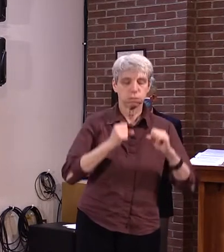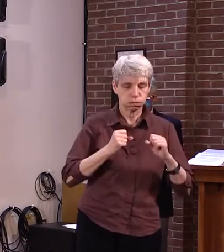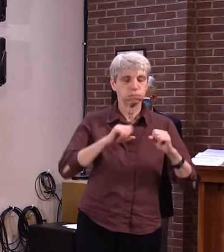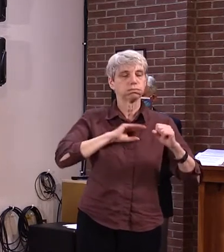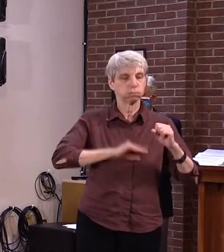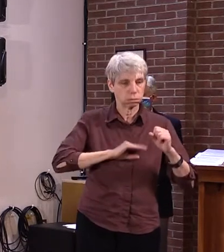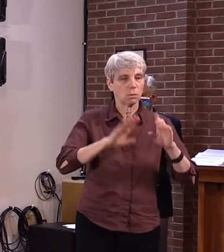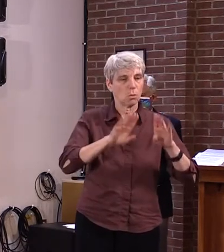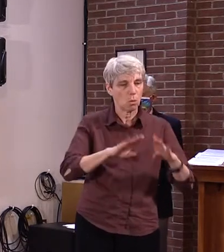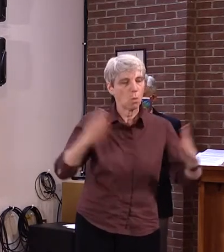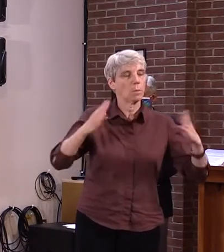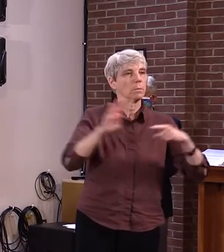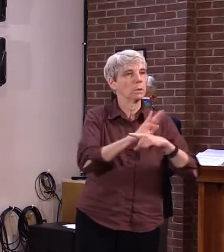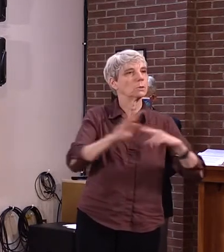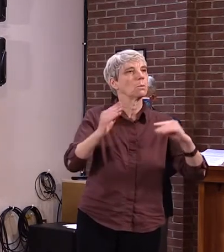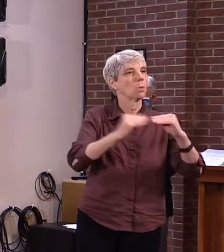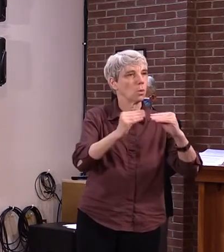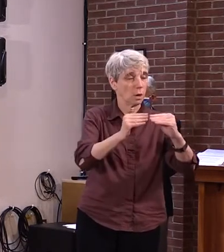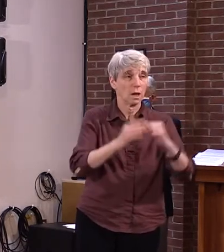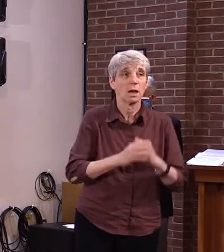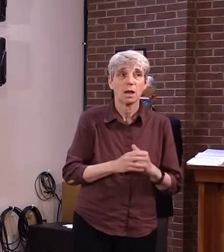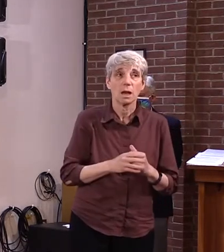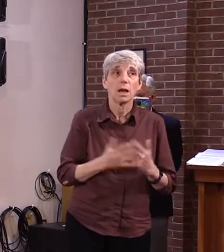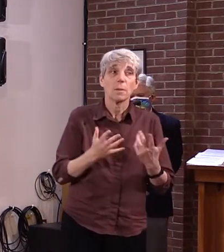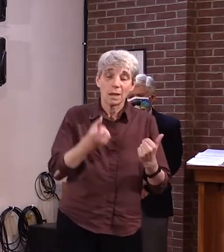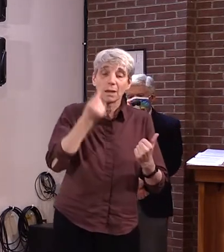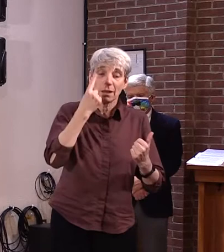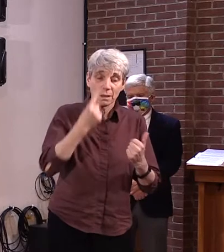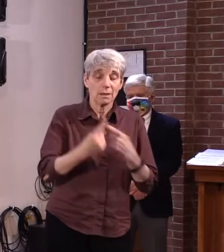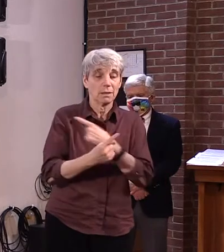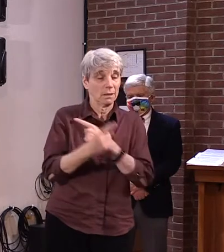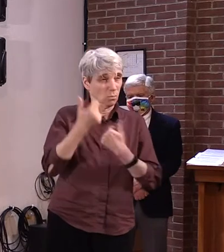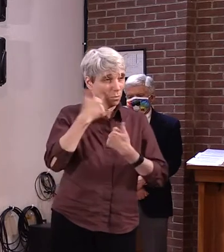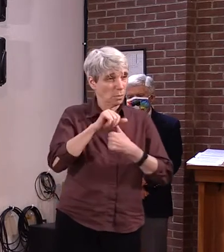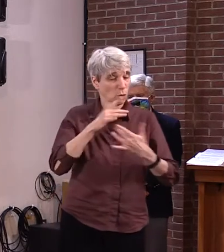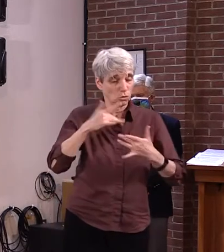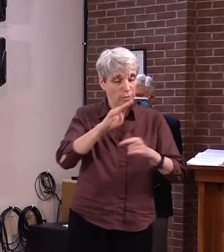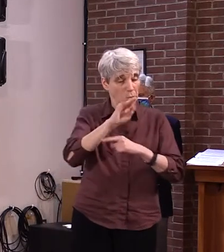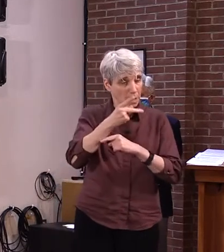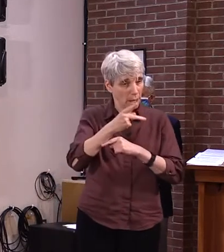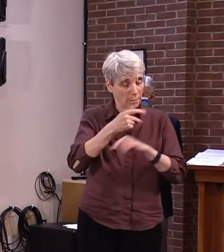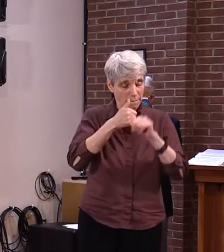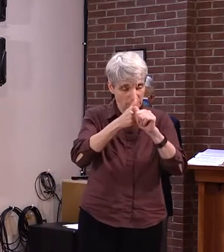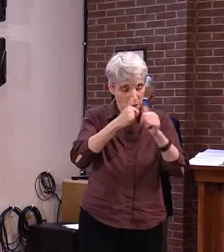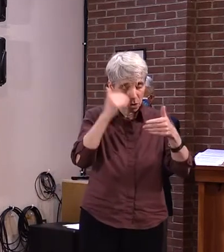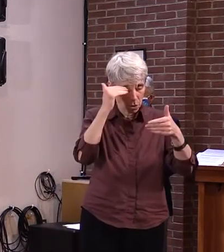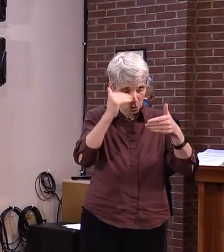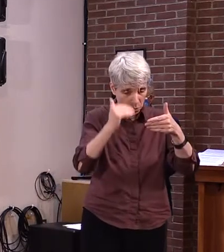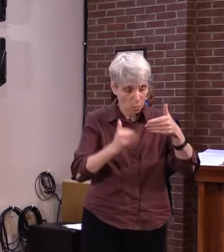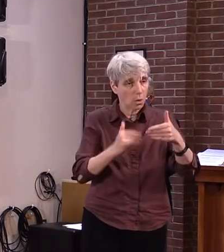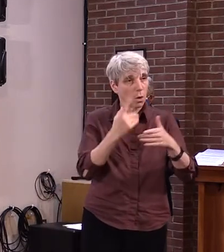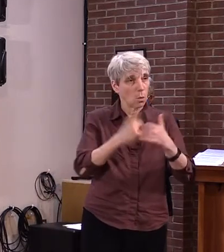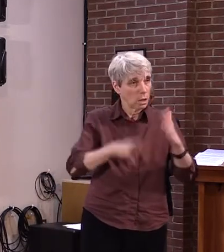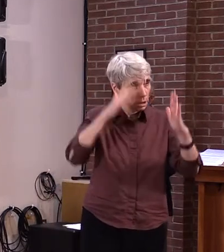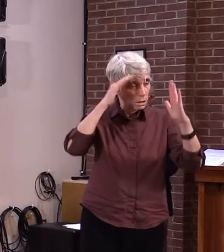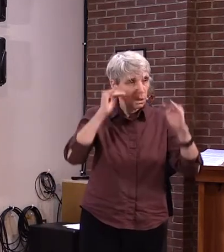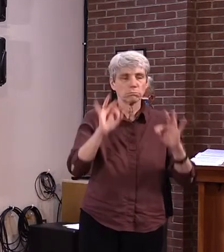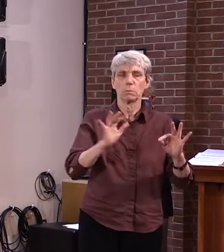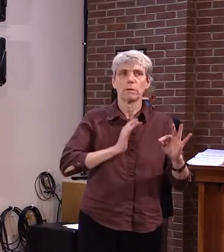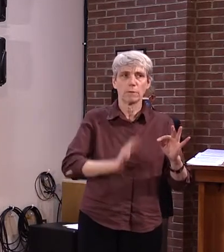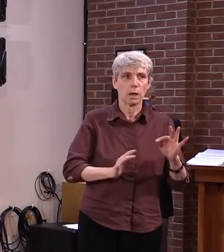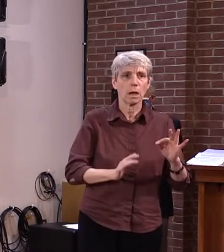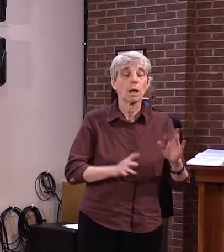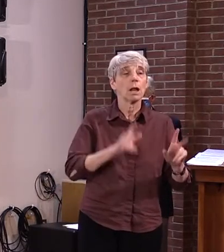economy in a safe manner. But if you follow the travel guidance, you should be fine. Again, we welcome anyone from